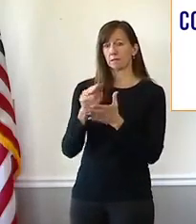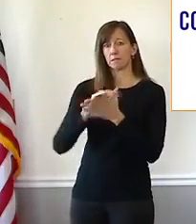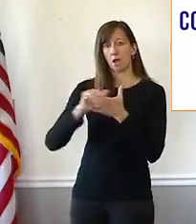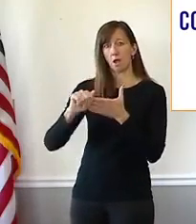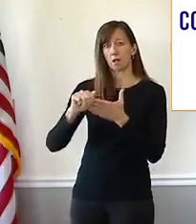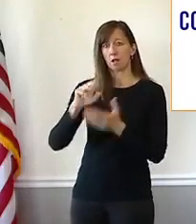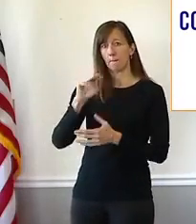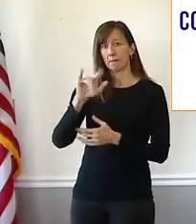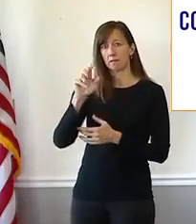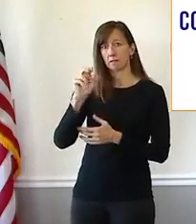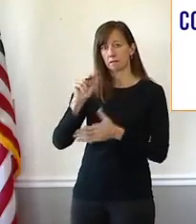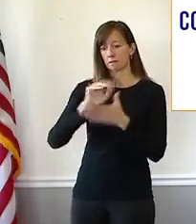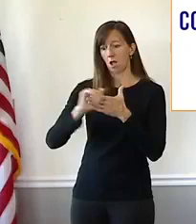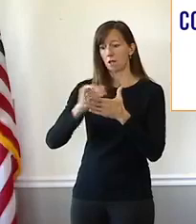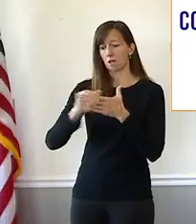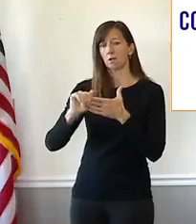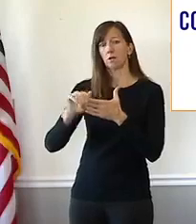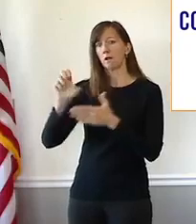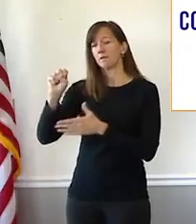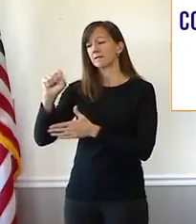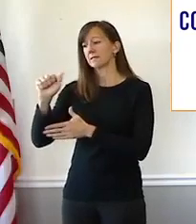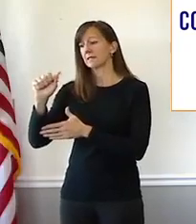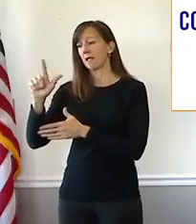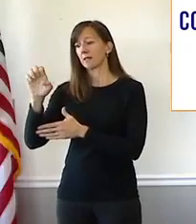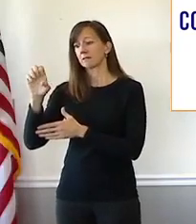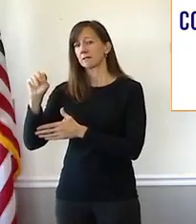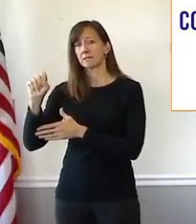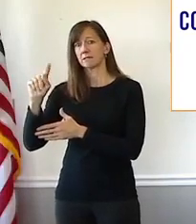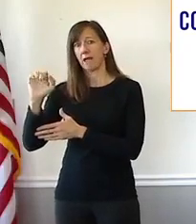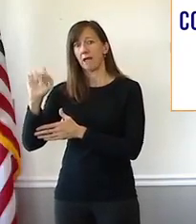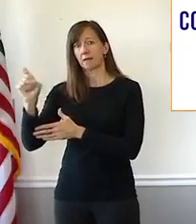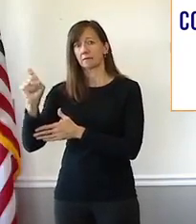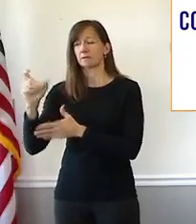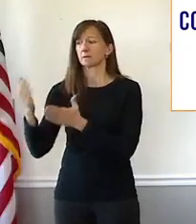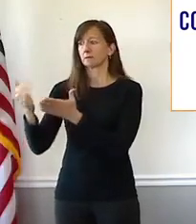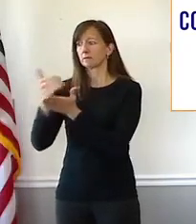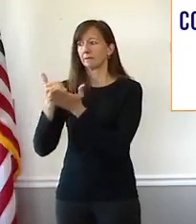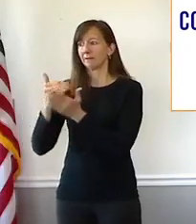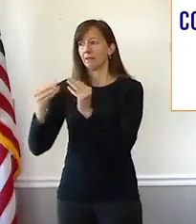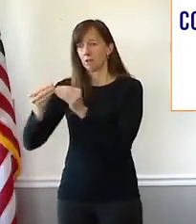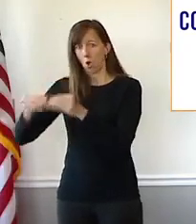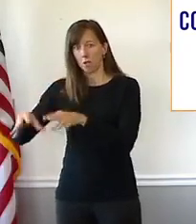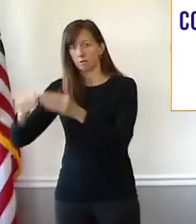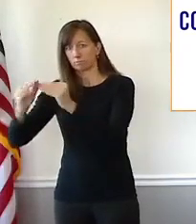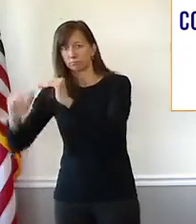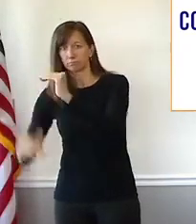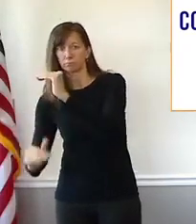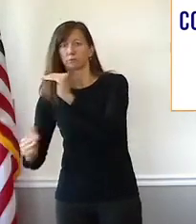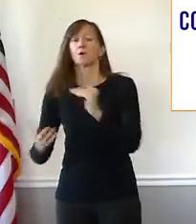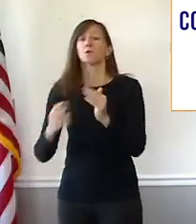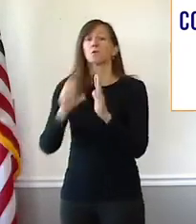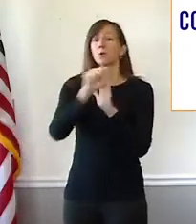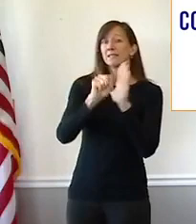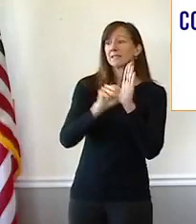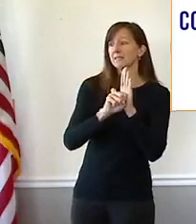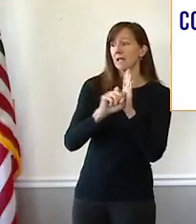million loss in sales tax. Sales tax is collected from you, given to the state, and then the state of New York provides it back to